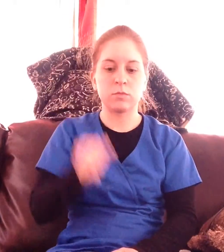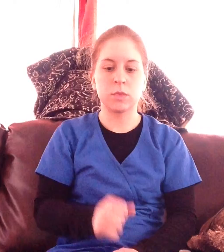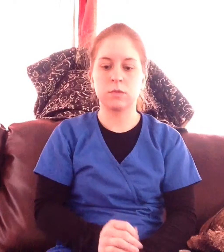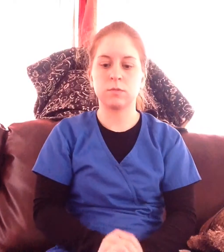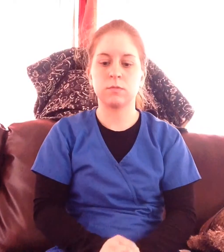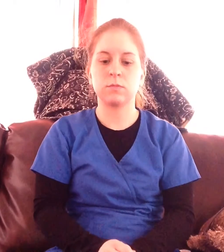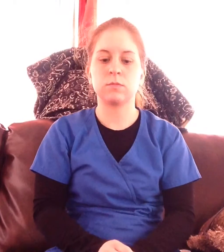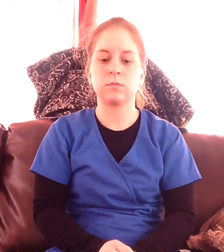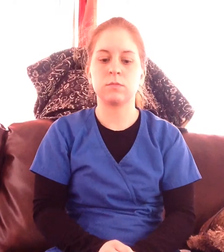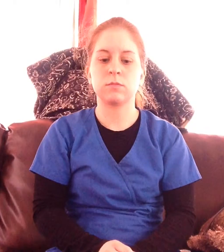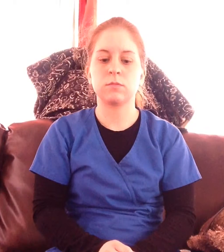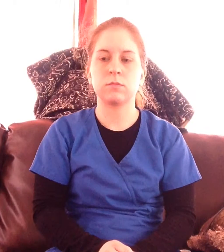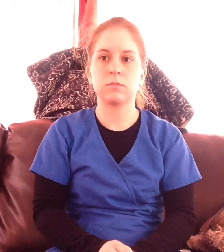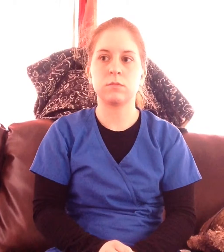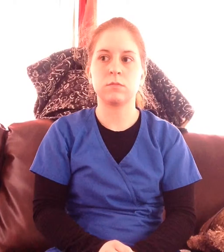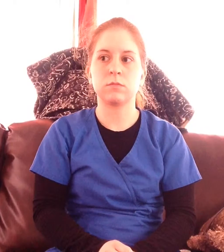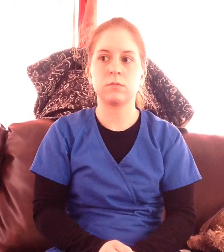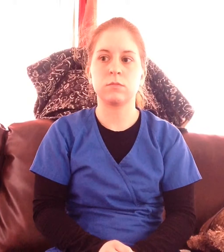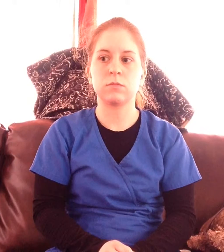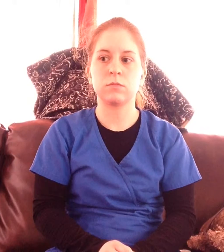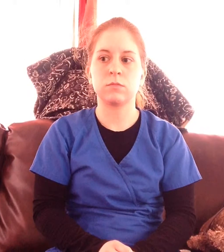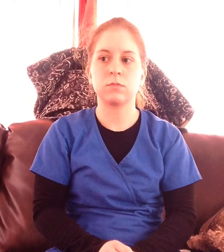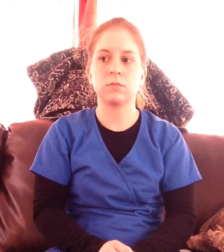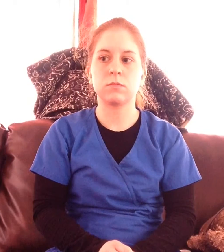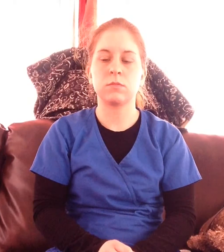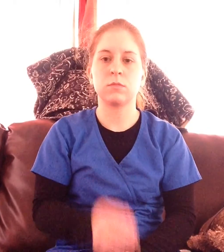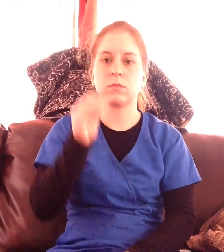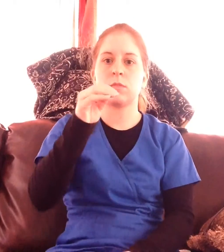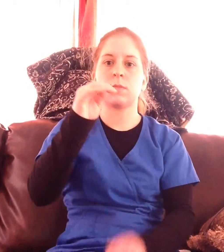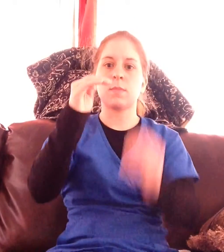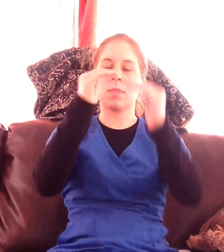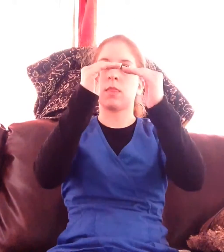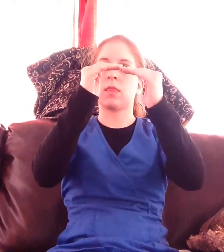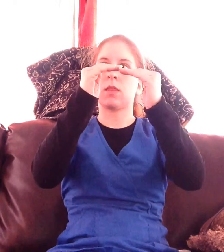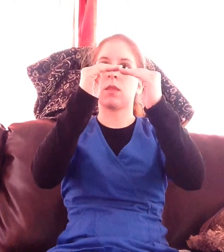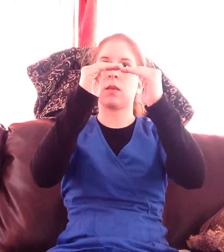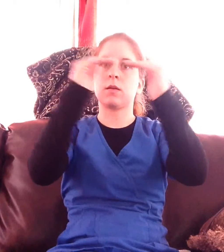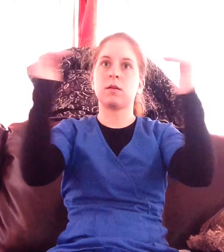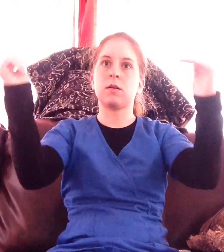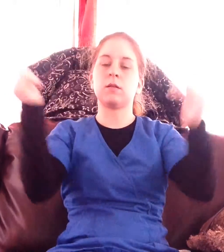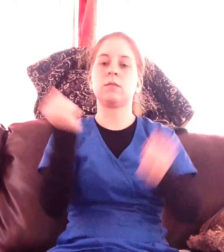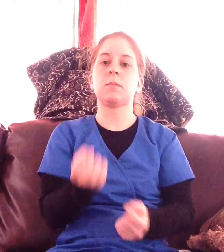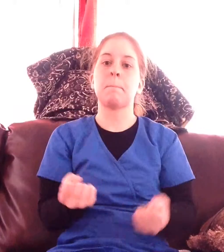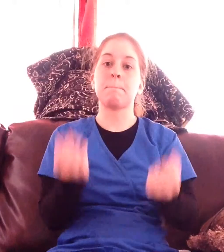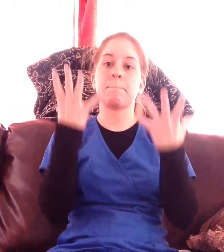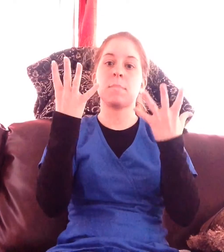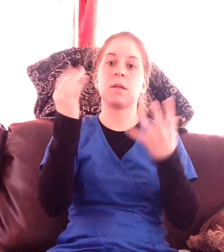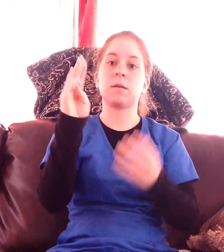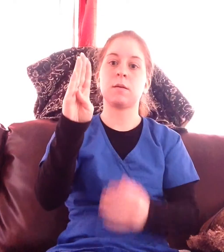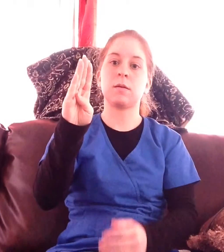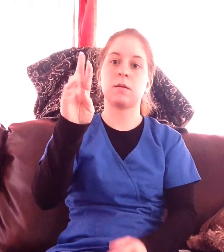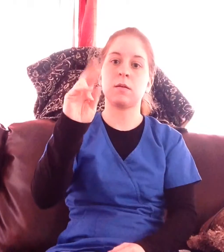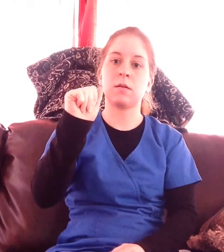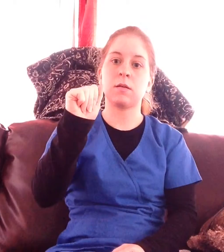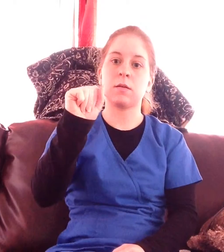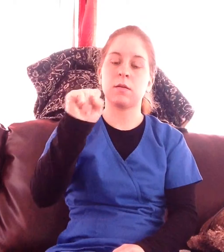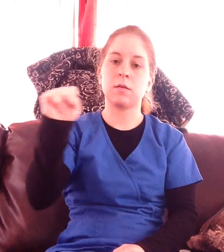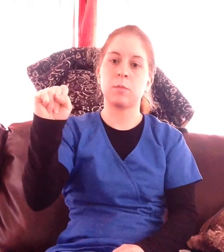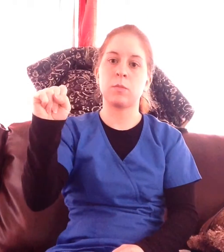These adorn the mantelpiece with many brass candlesticks, miners' lamps from the old coal mines, and also